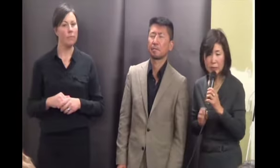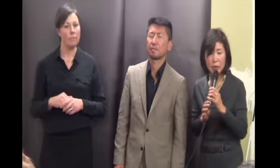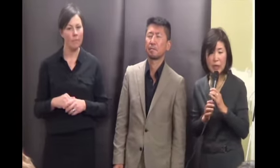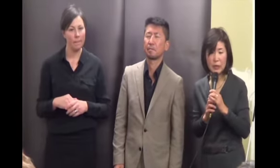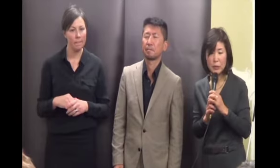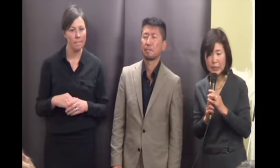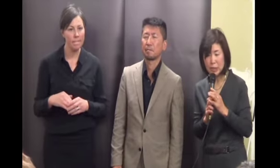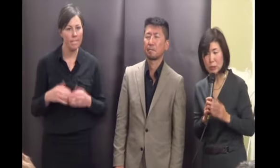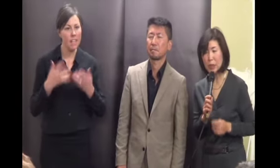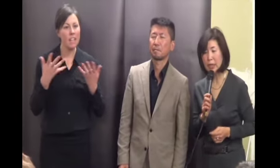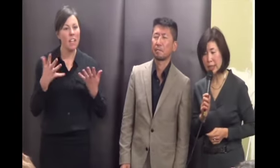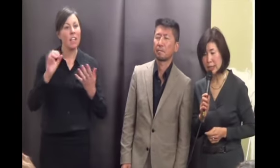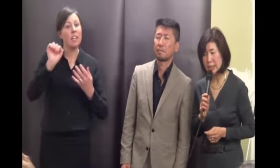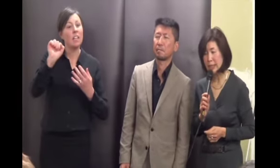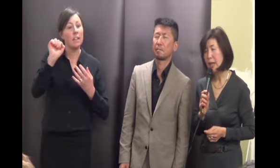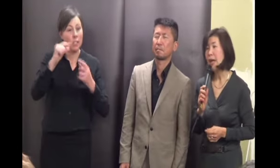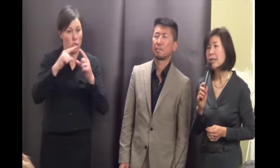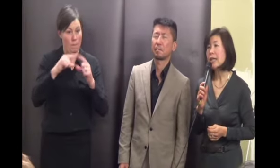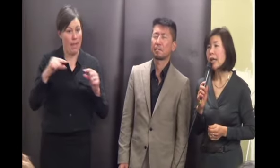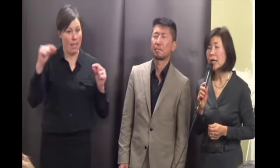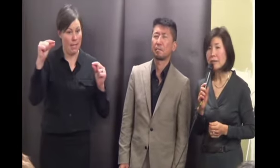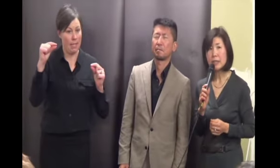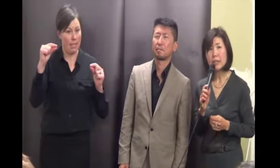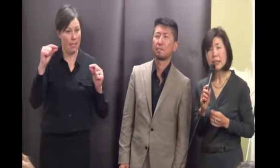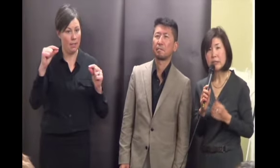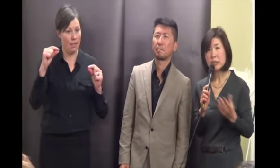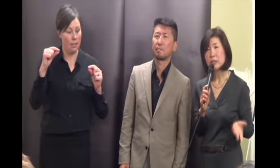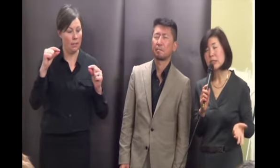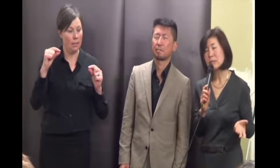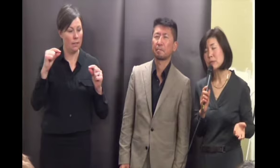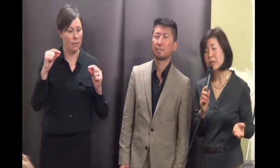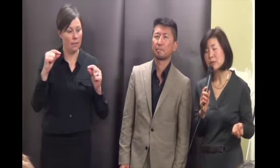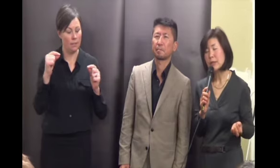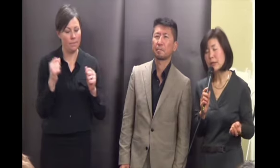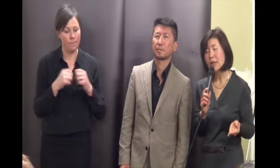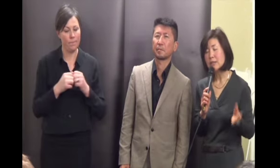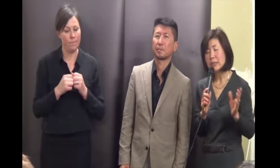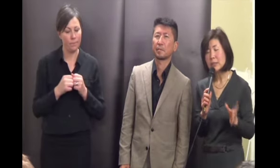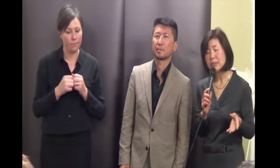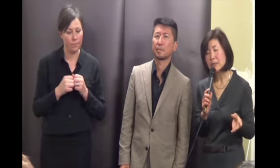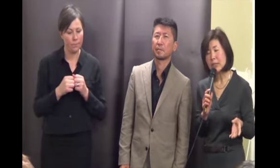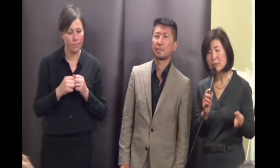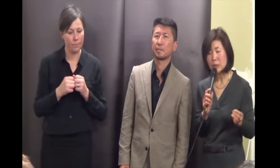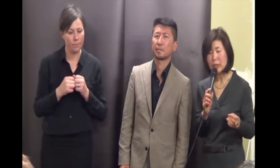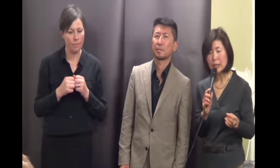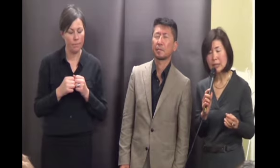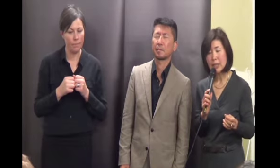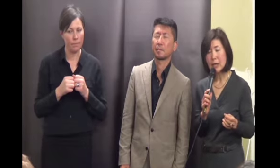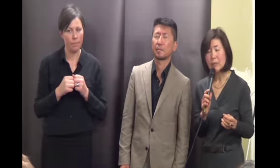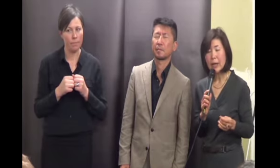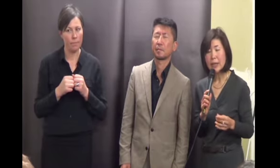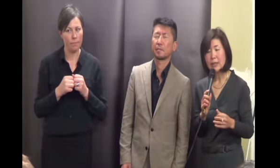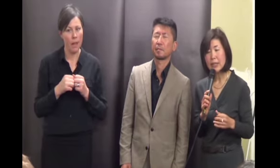So first of all, how it works in Japan is that half the resources are provided, the resource and fund are